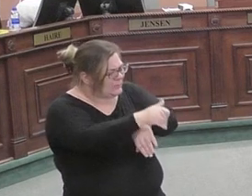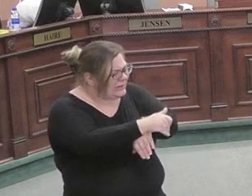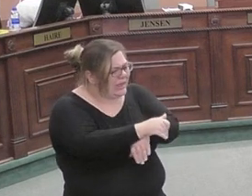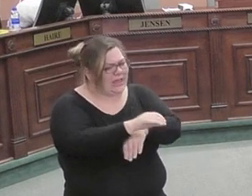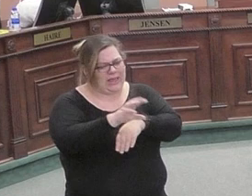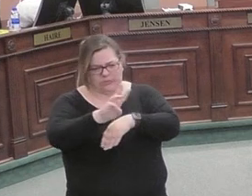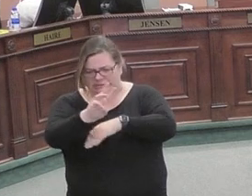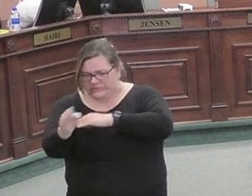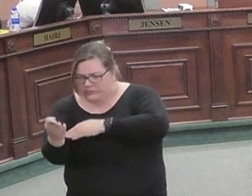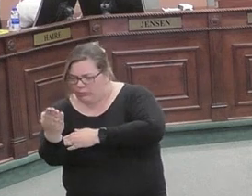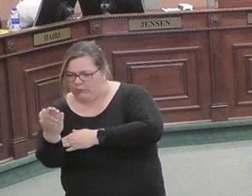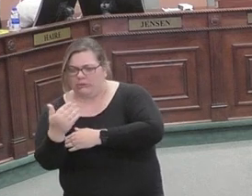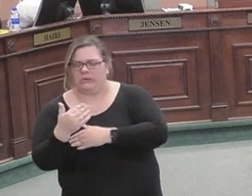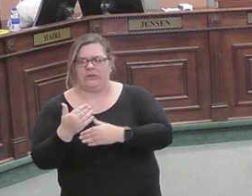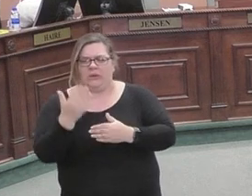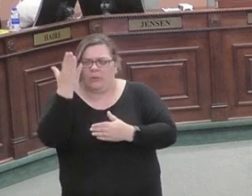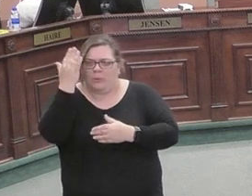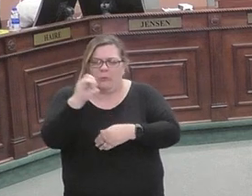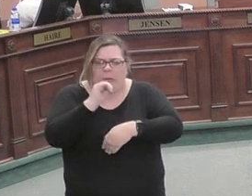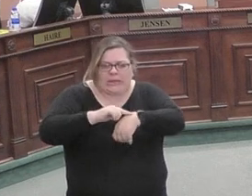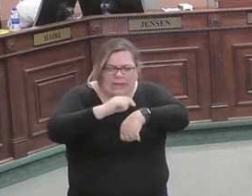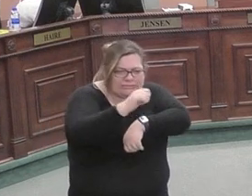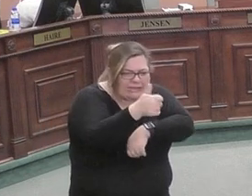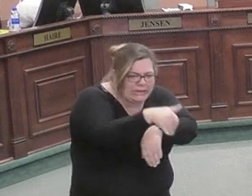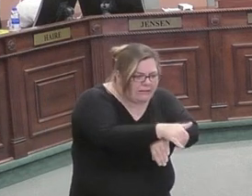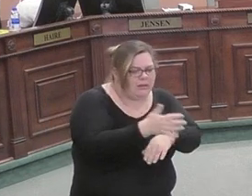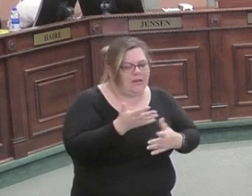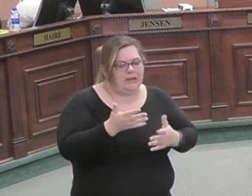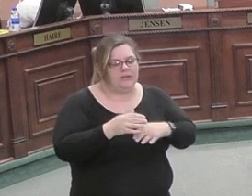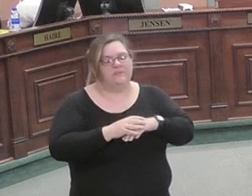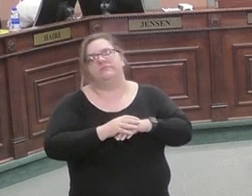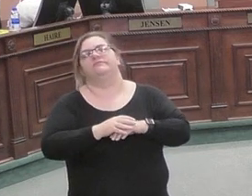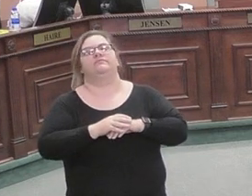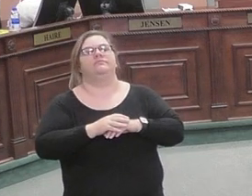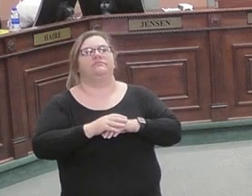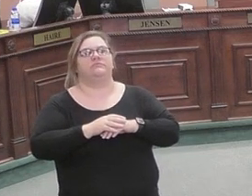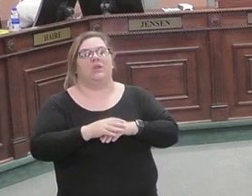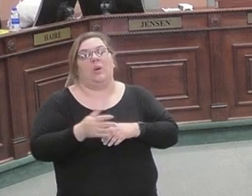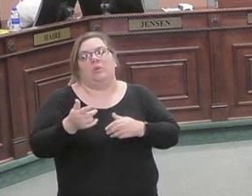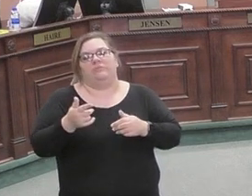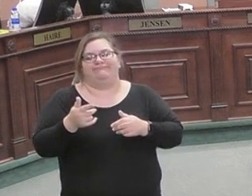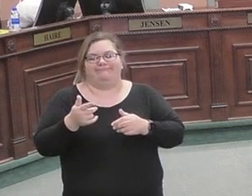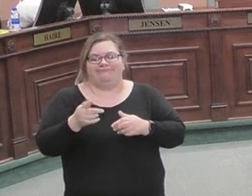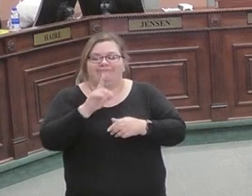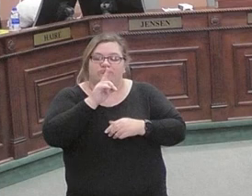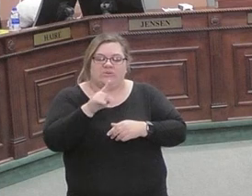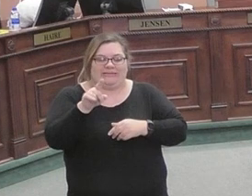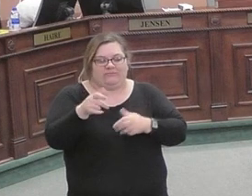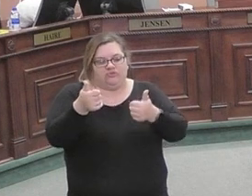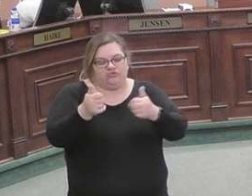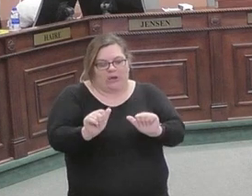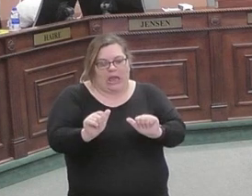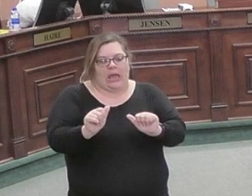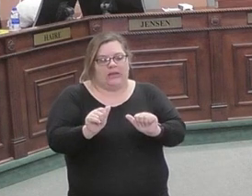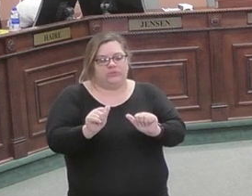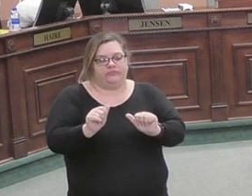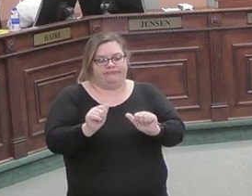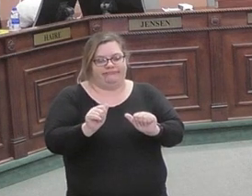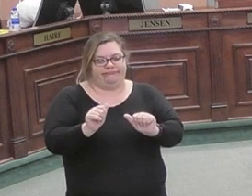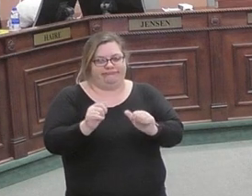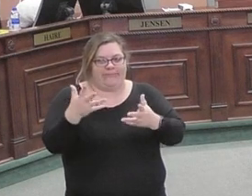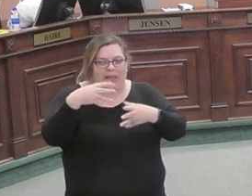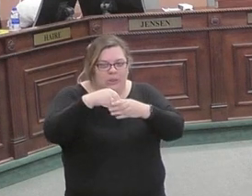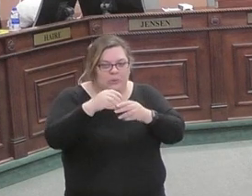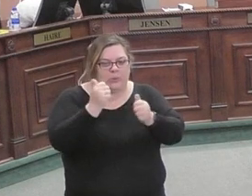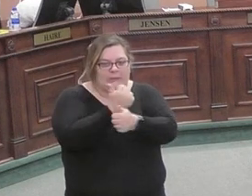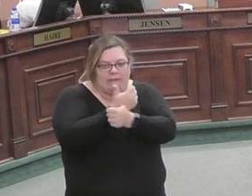Well, you try to be, you know, you try to take all things into account, which you know, I'm the first to say that I'm sure